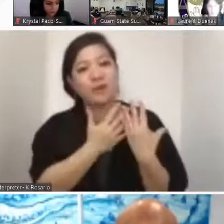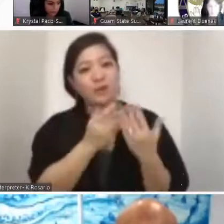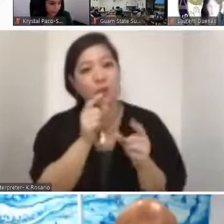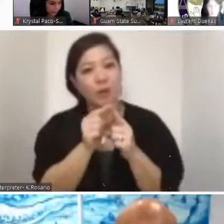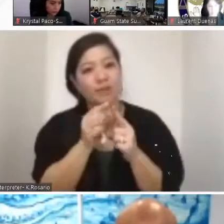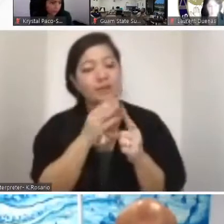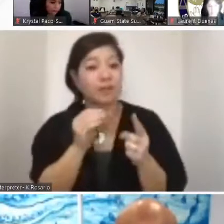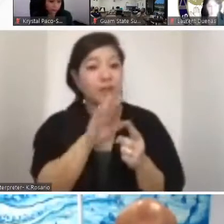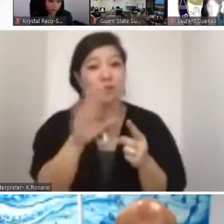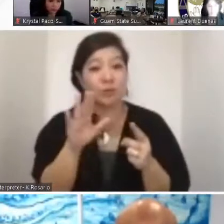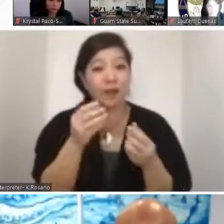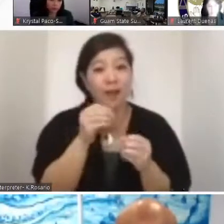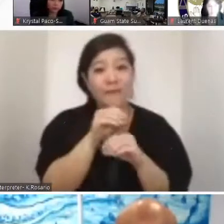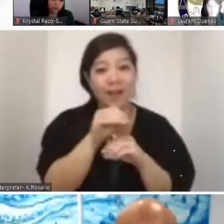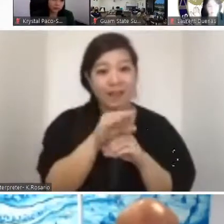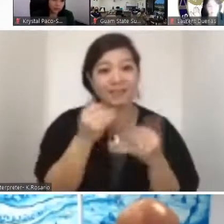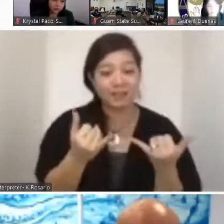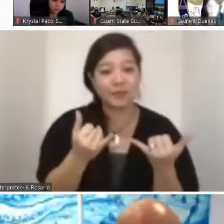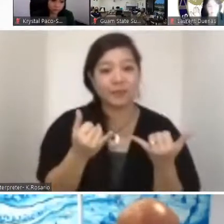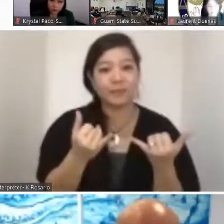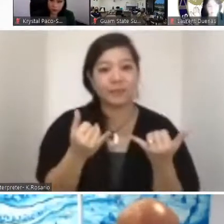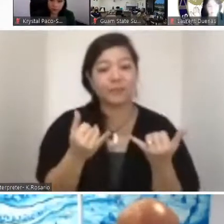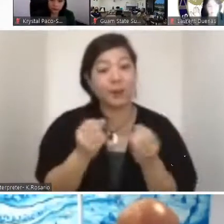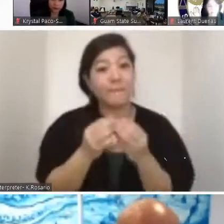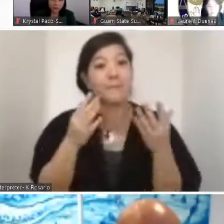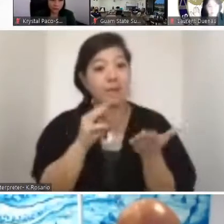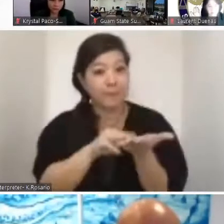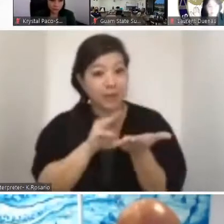for your advices in the many medical